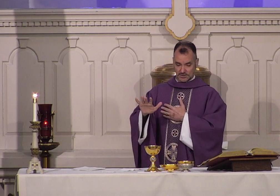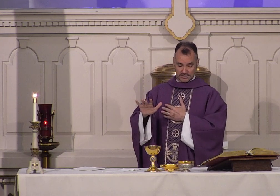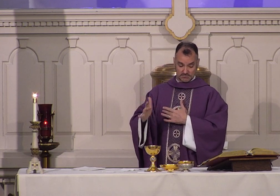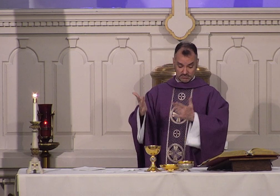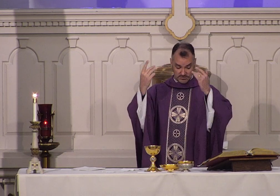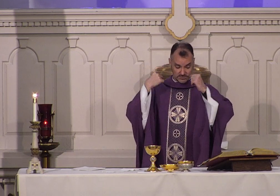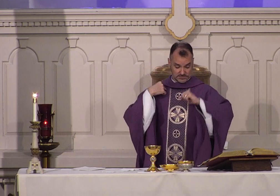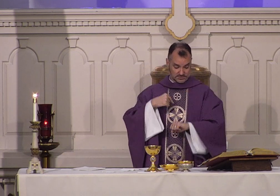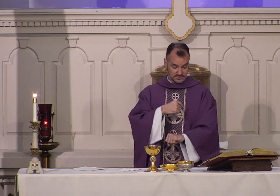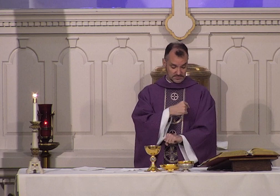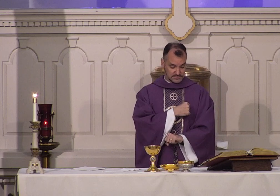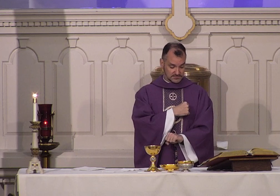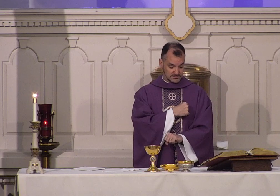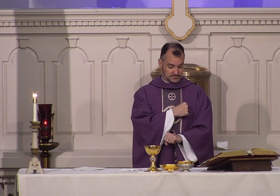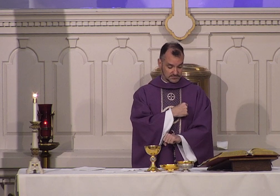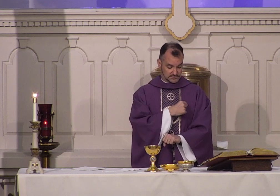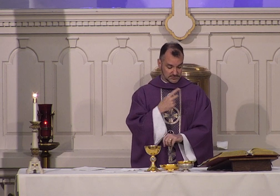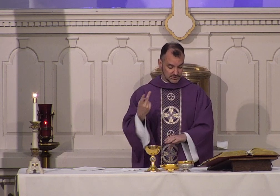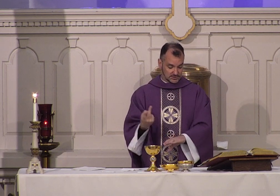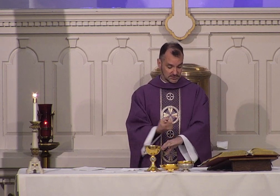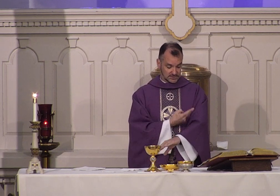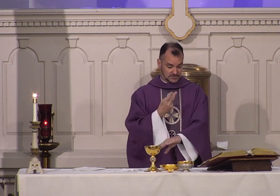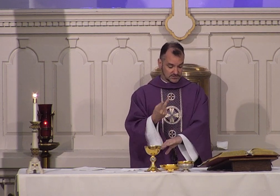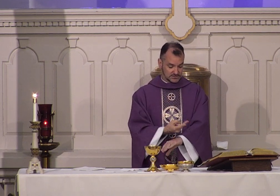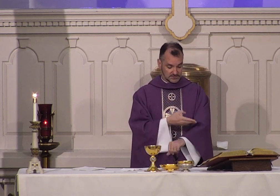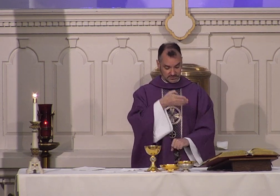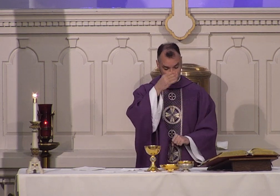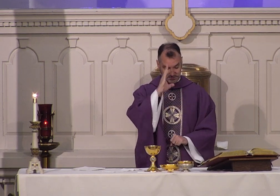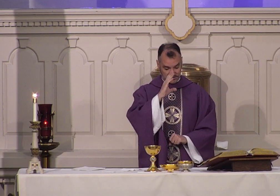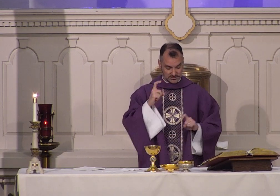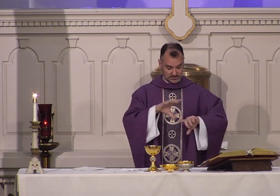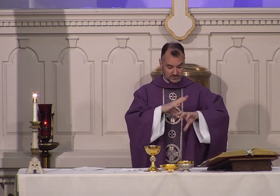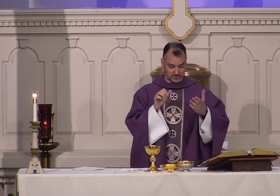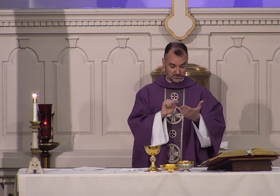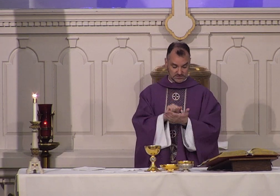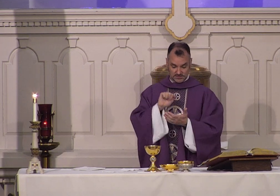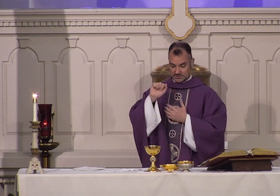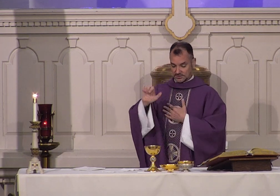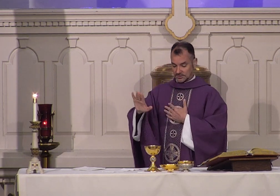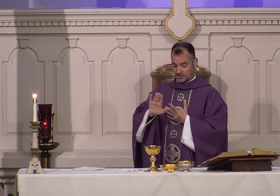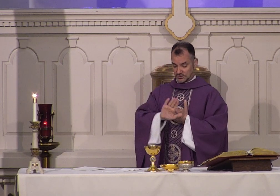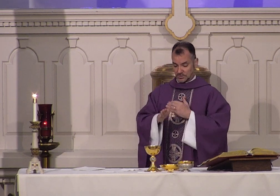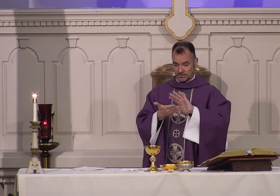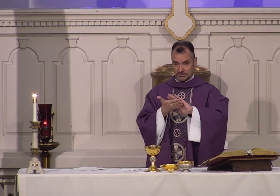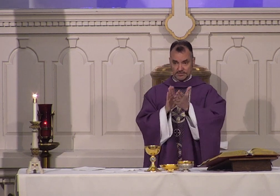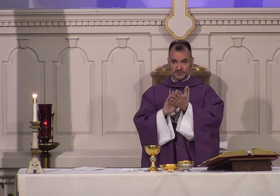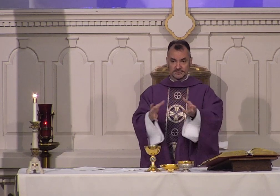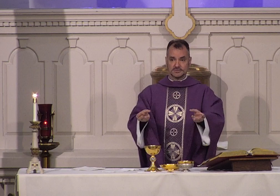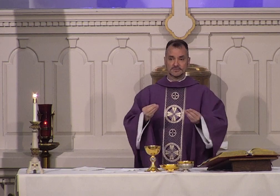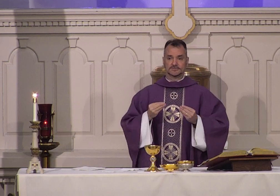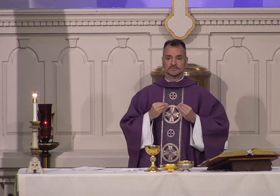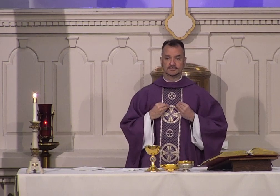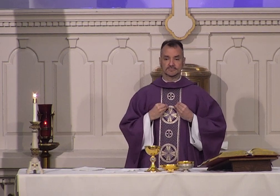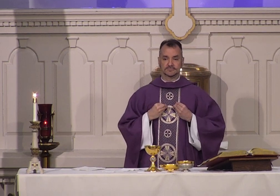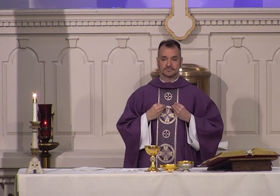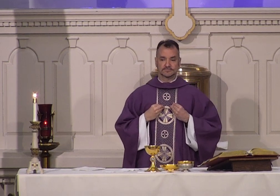world, have mercy on us. Lamb of God, you take away the sins of the world, grant us peace.